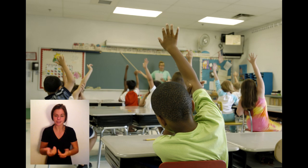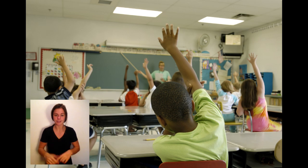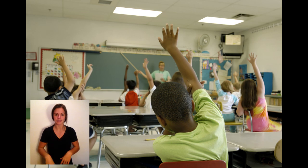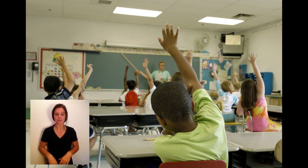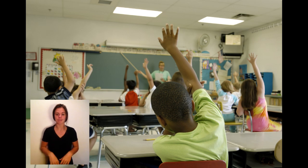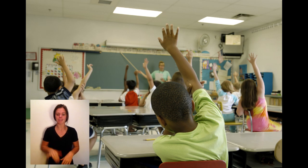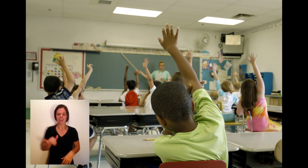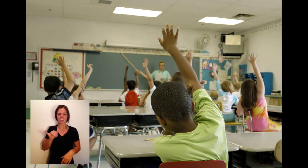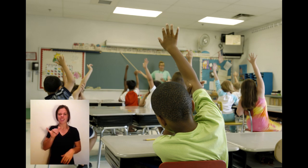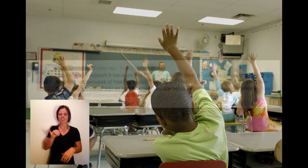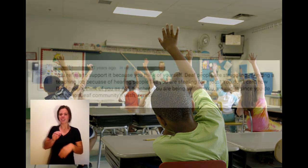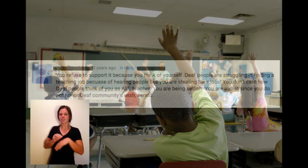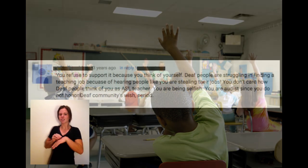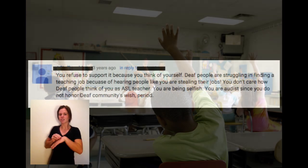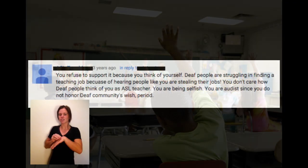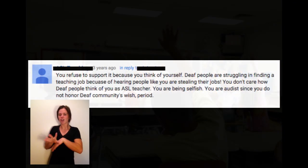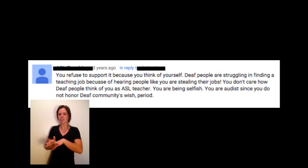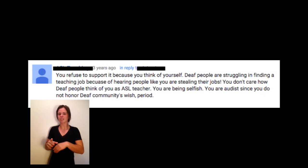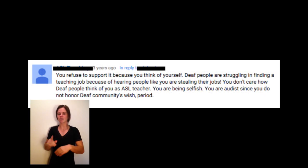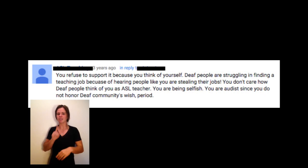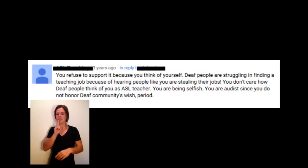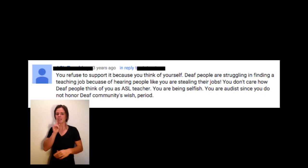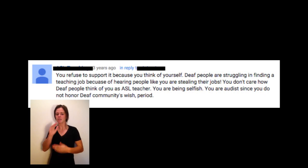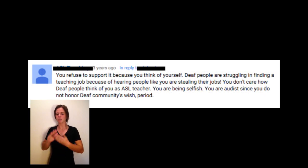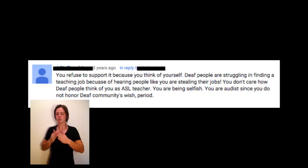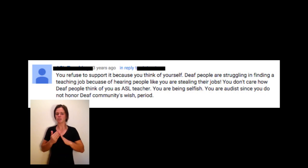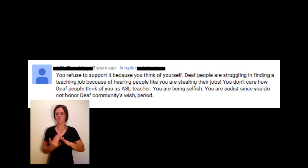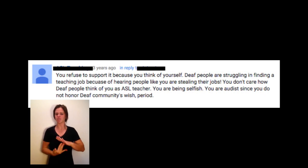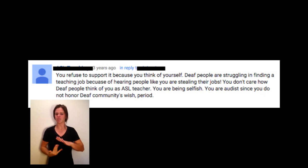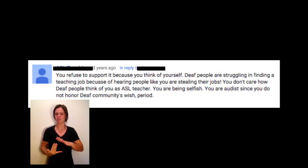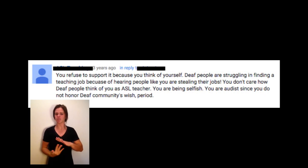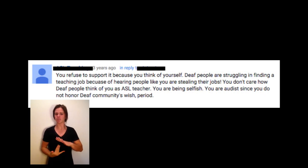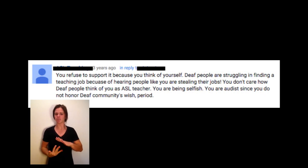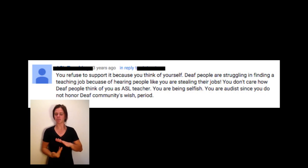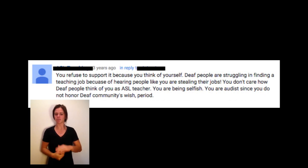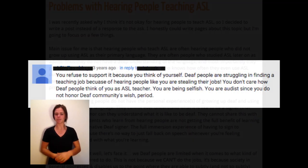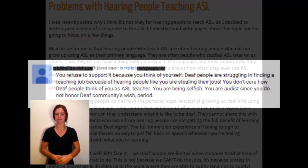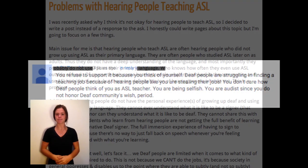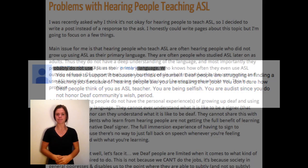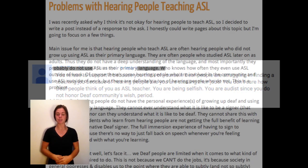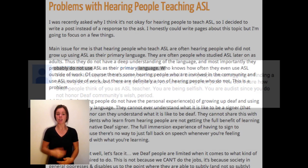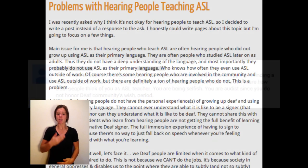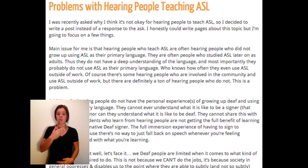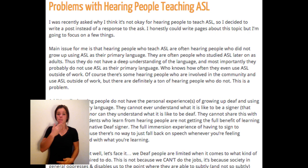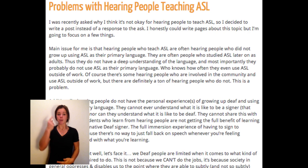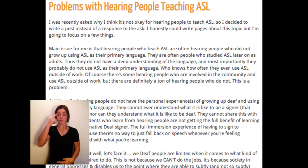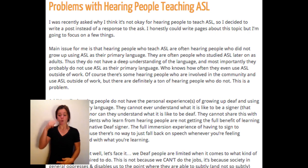up to teach classes. This is causing distress in deaf communities all over the